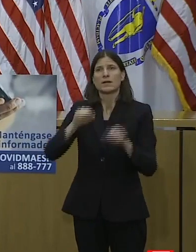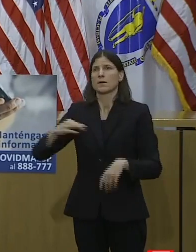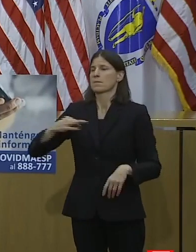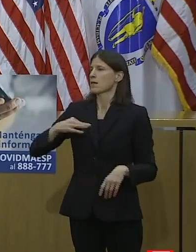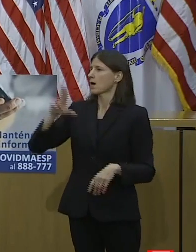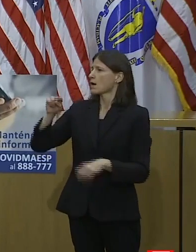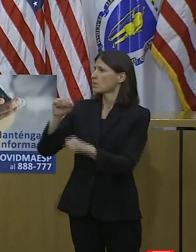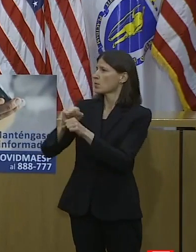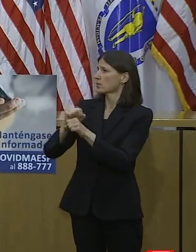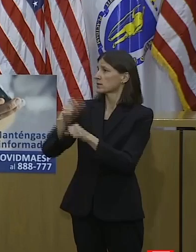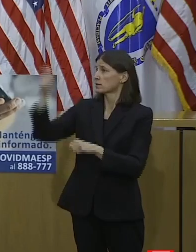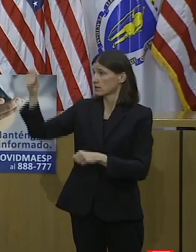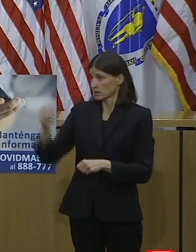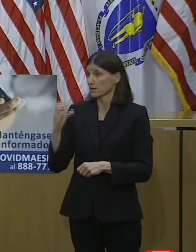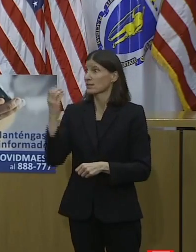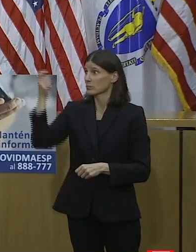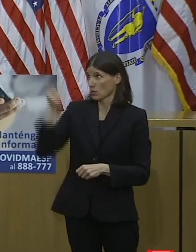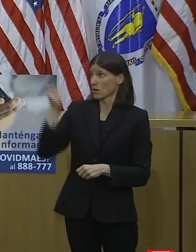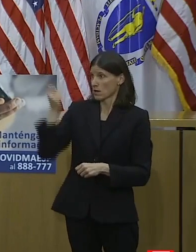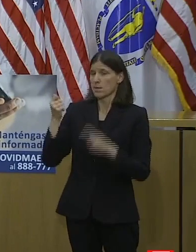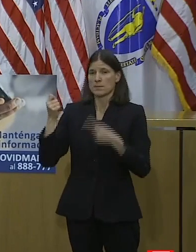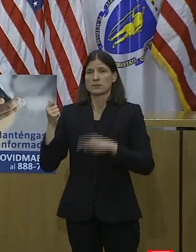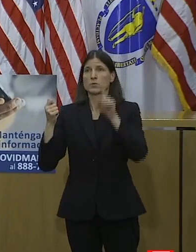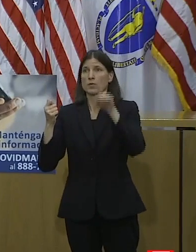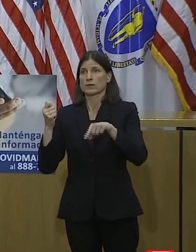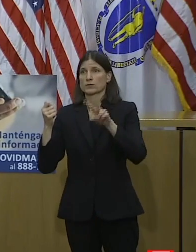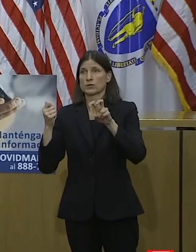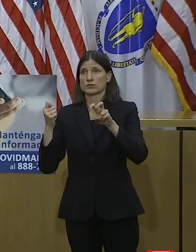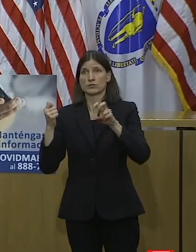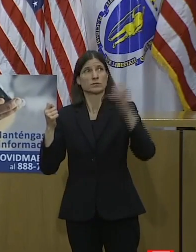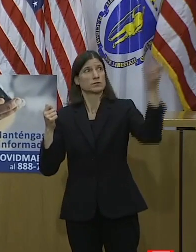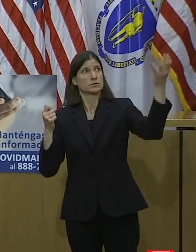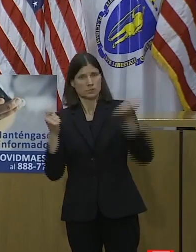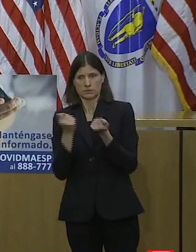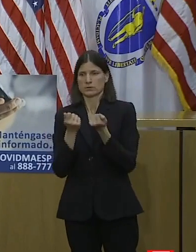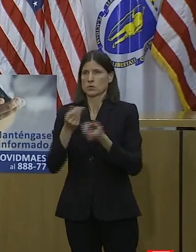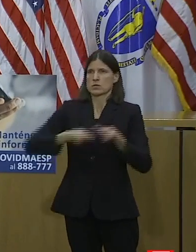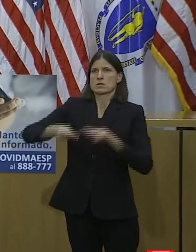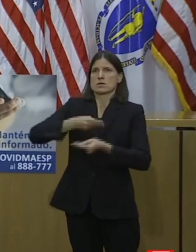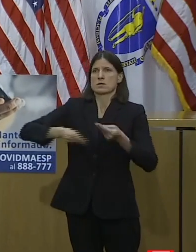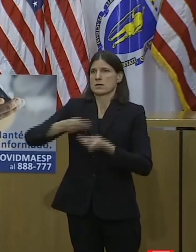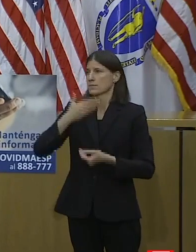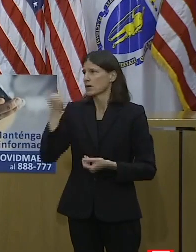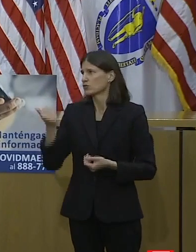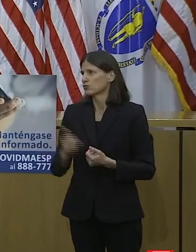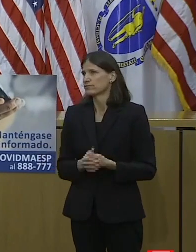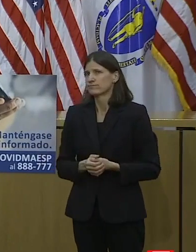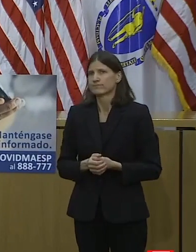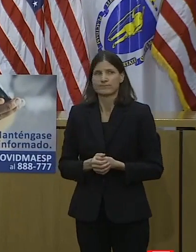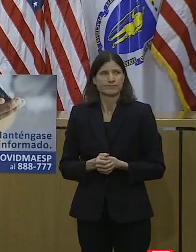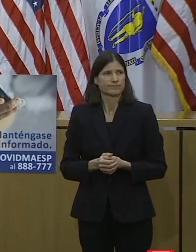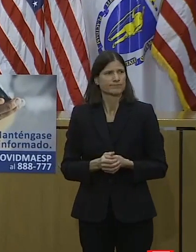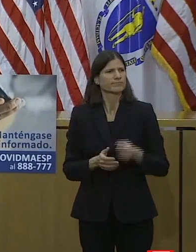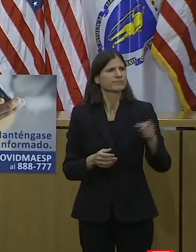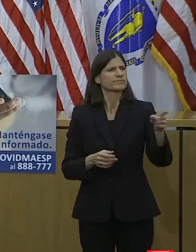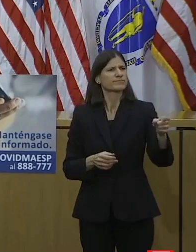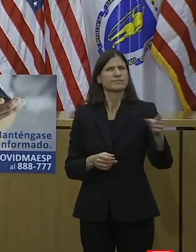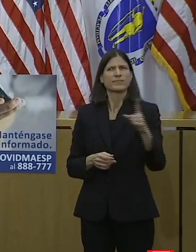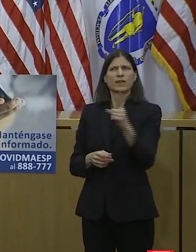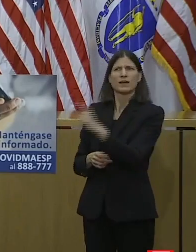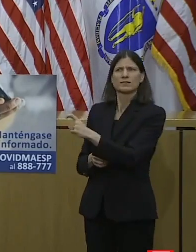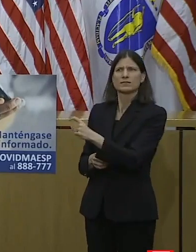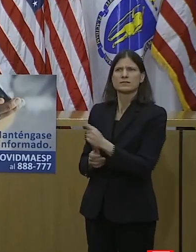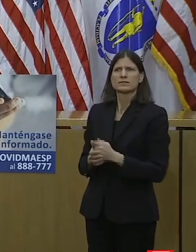who need help. Governor, the death toll is probably going to go over 1,000. What does that mean for the city?